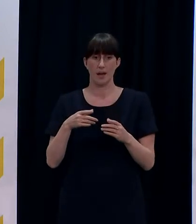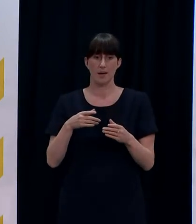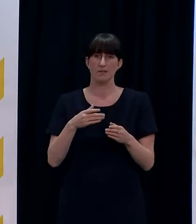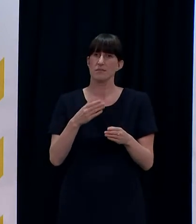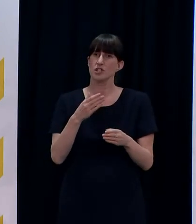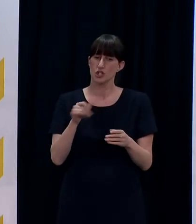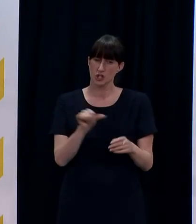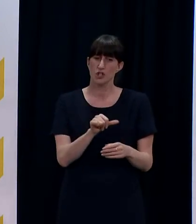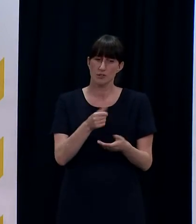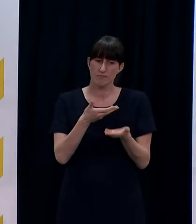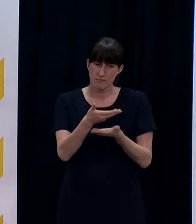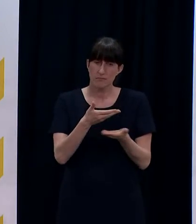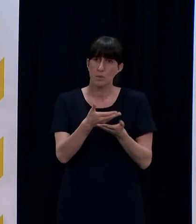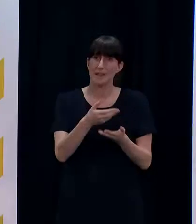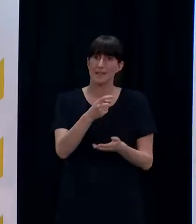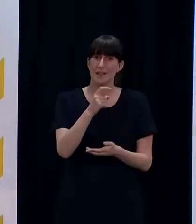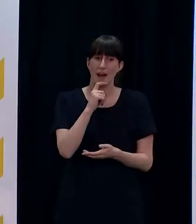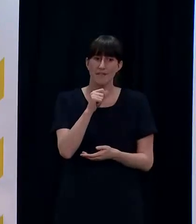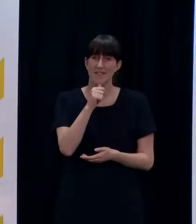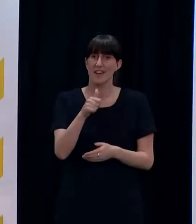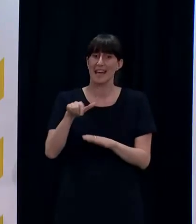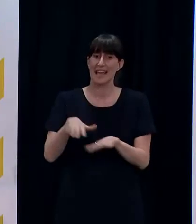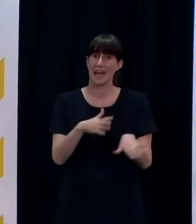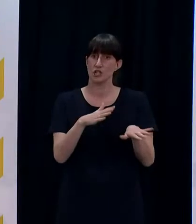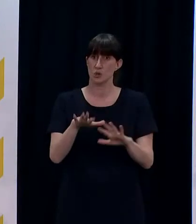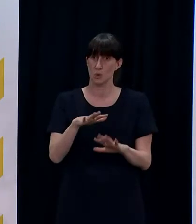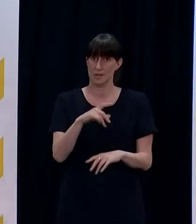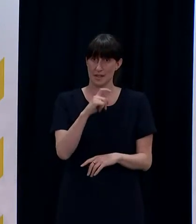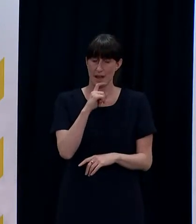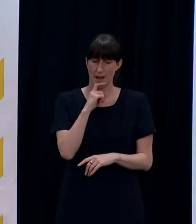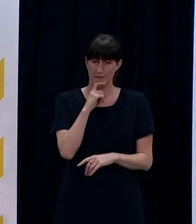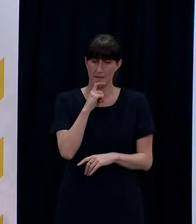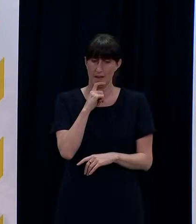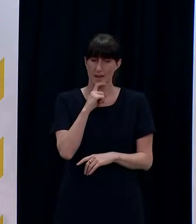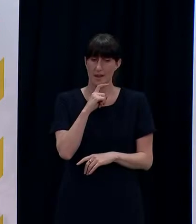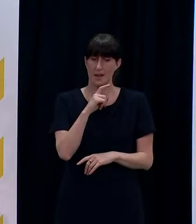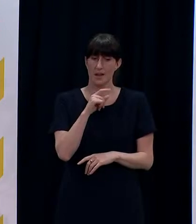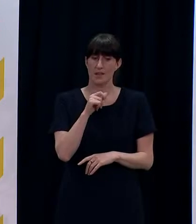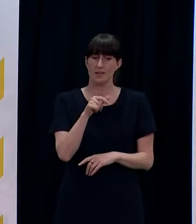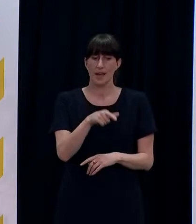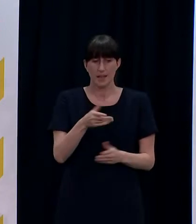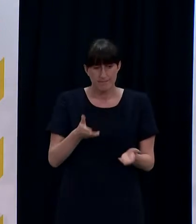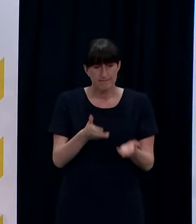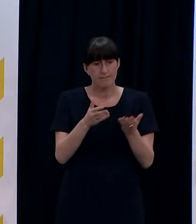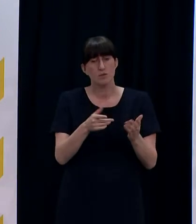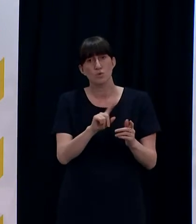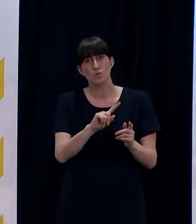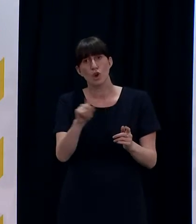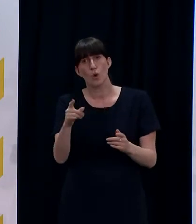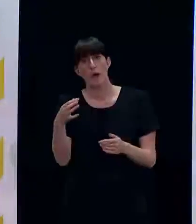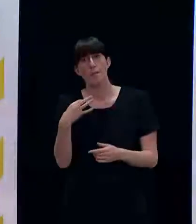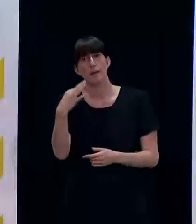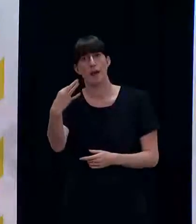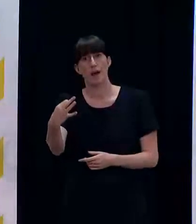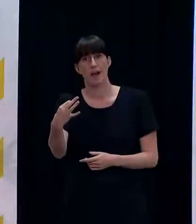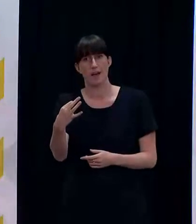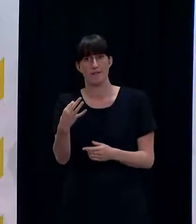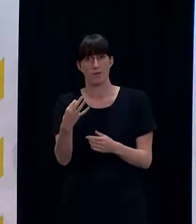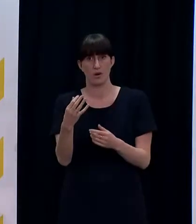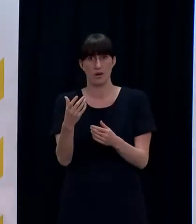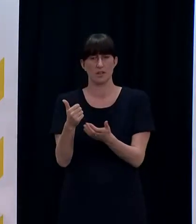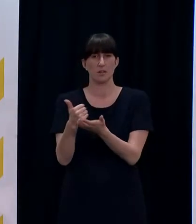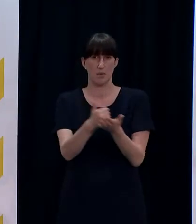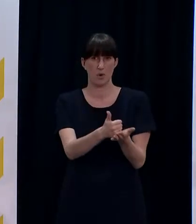about making an application on that basis. Where that's not possible and where people are unable to be supported that